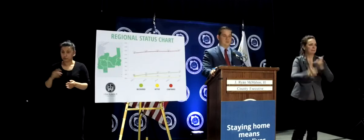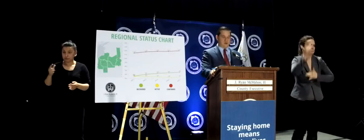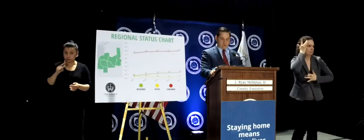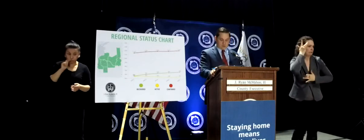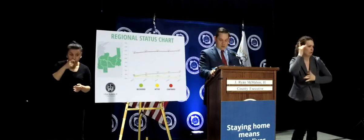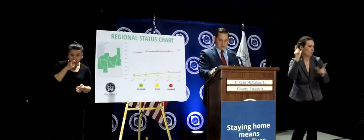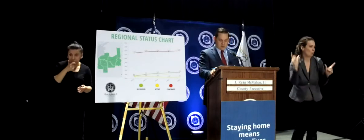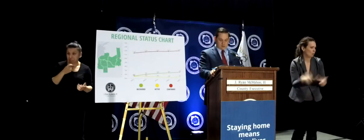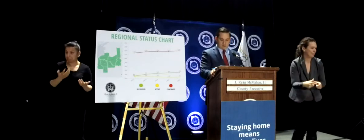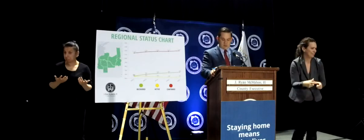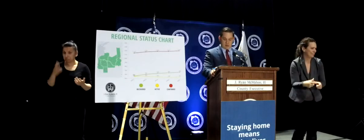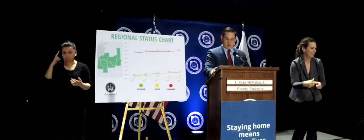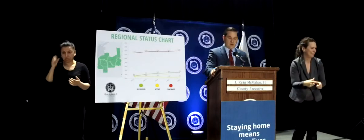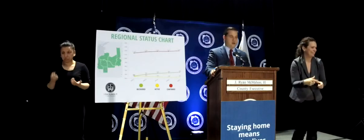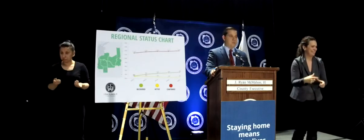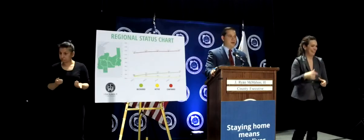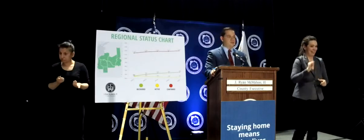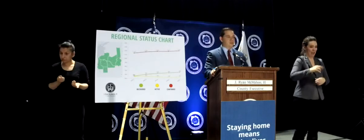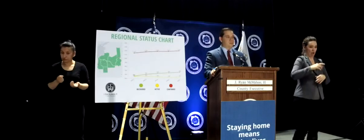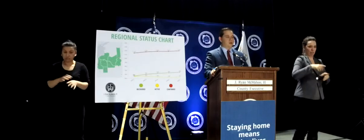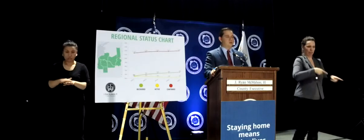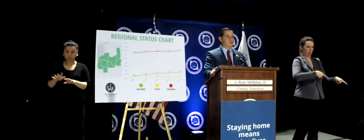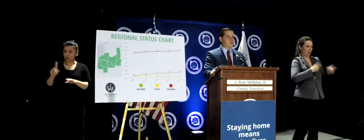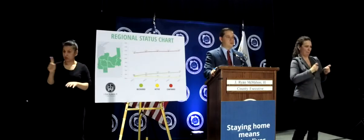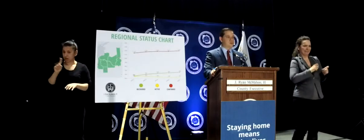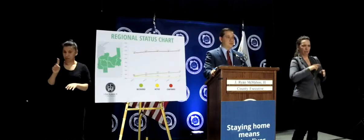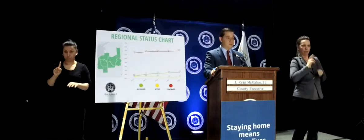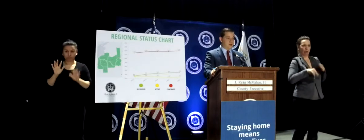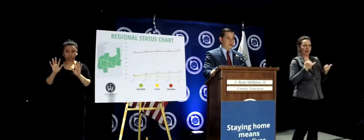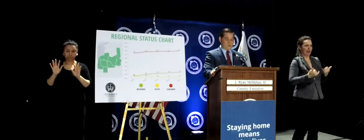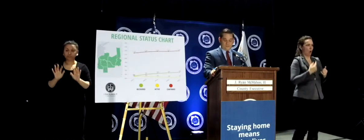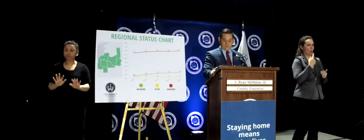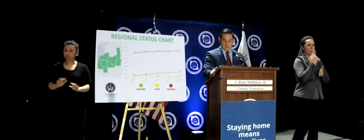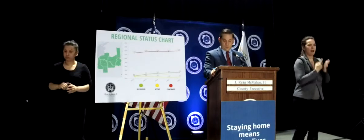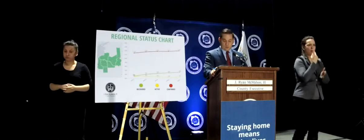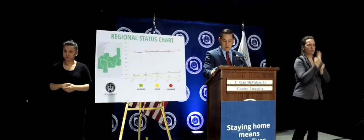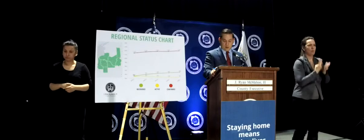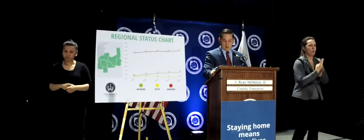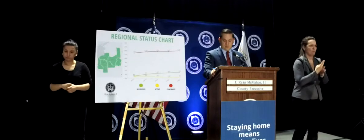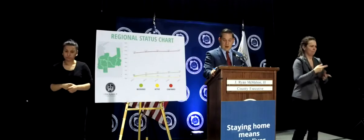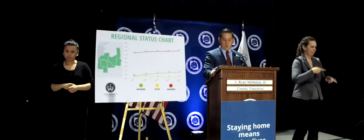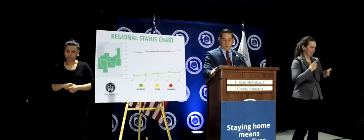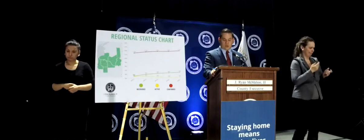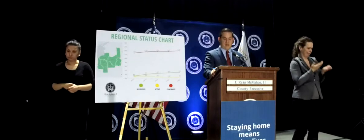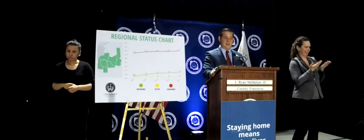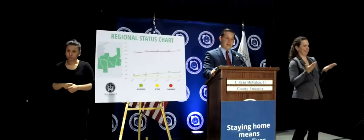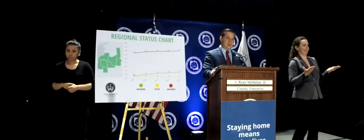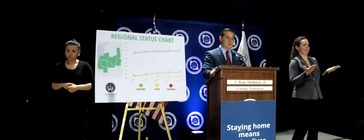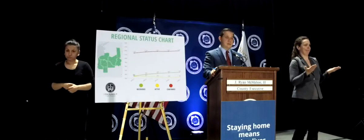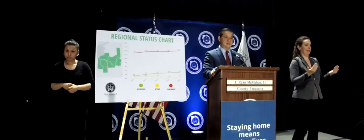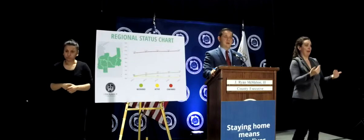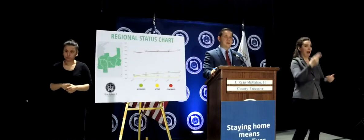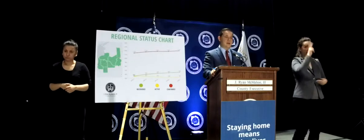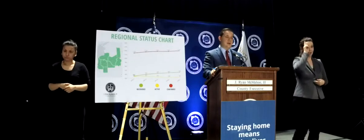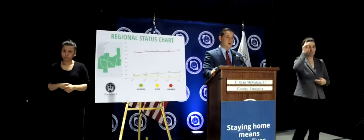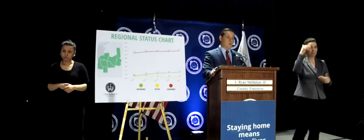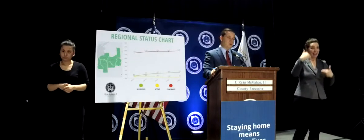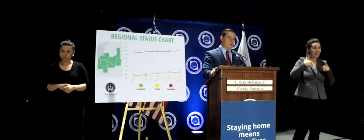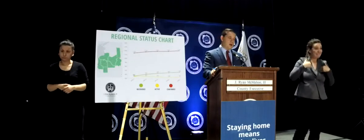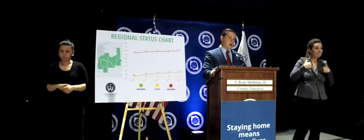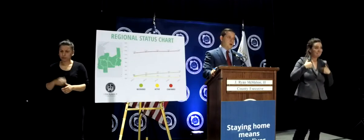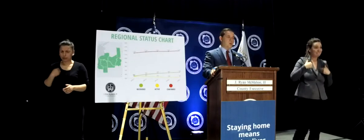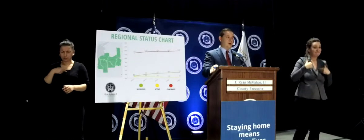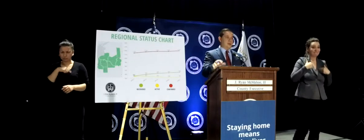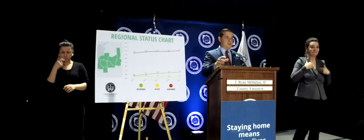test with various triage sites. Capacity in the medical institutions is there. Downward trending cases,